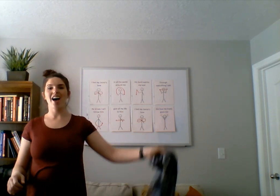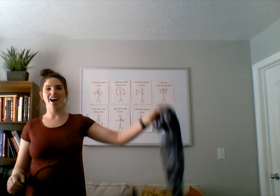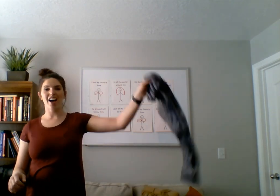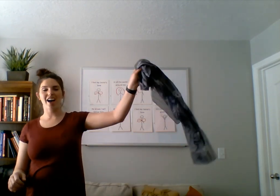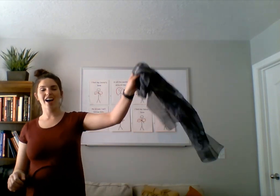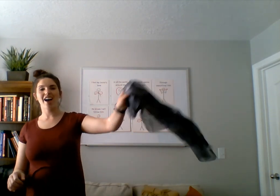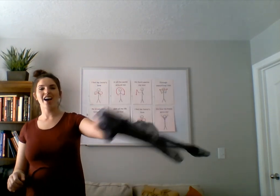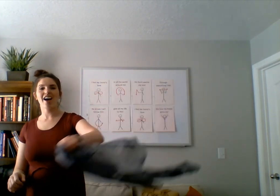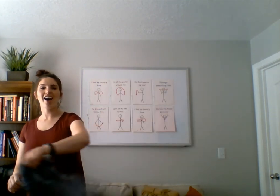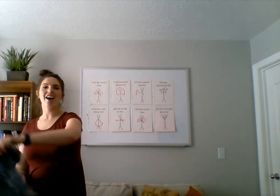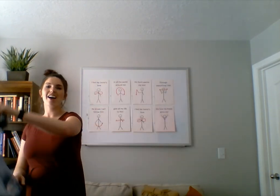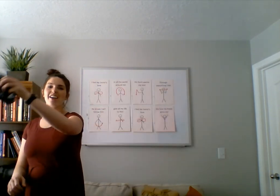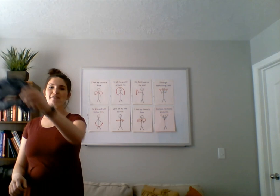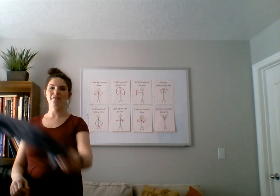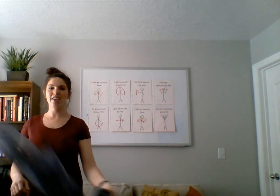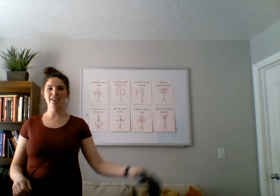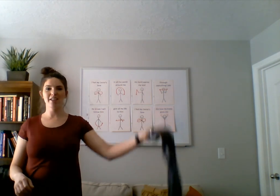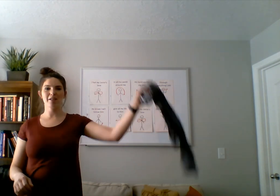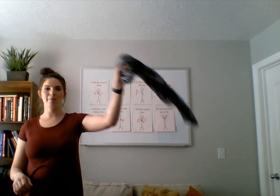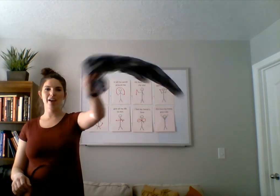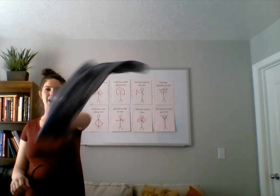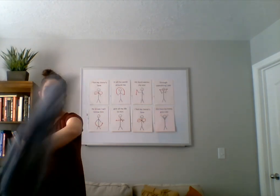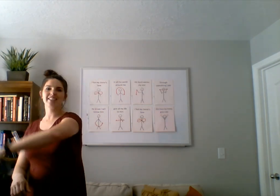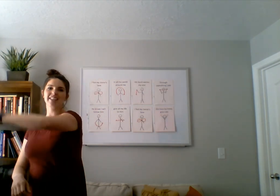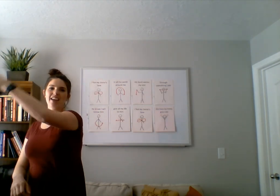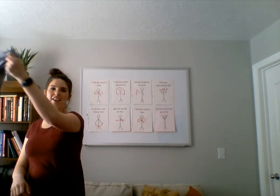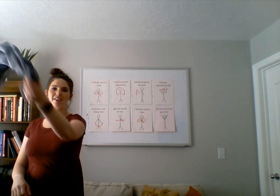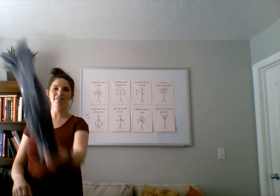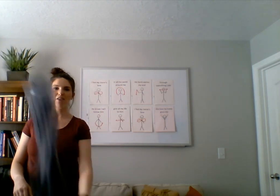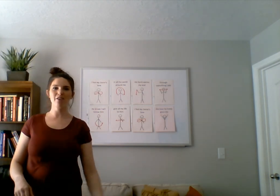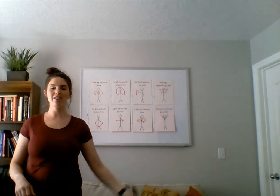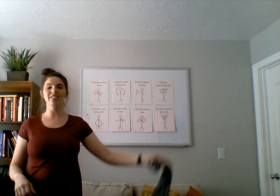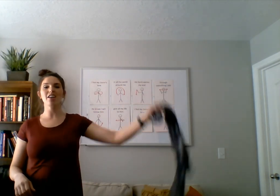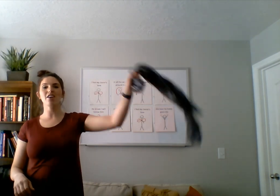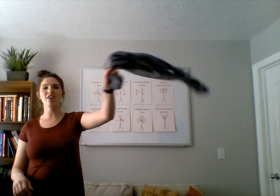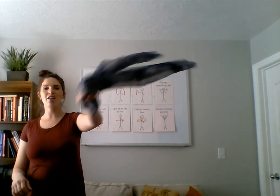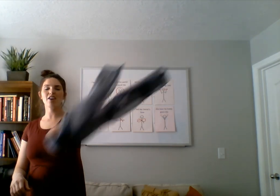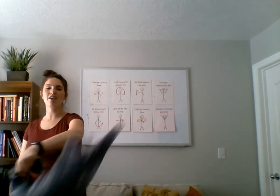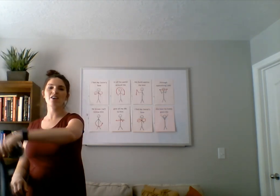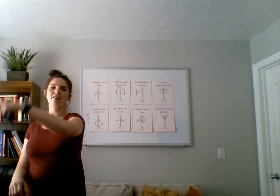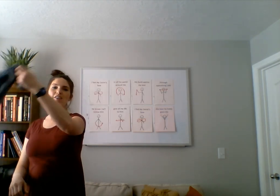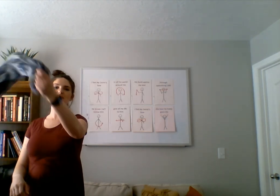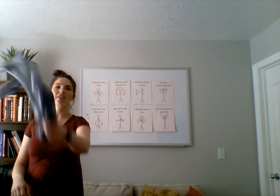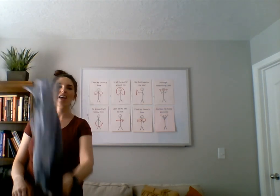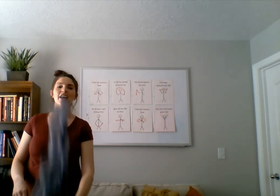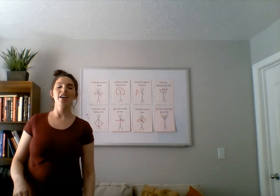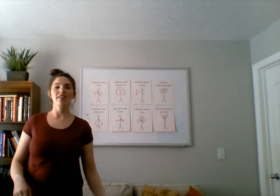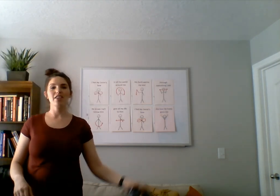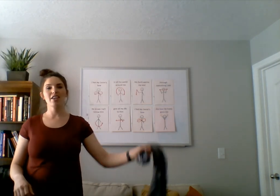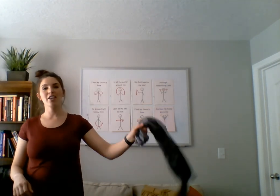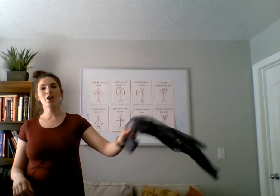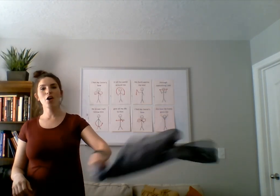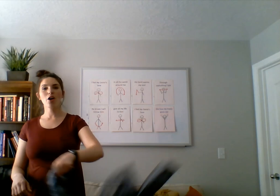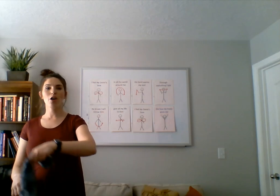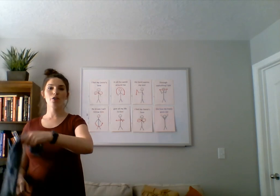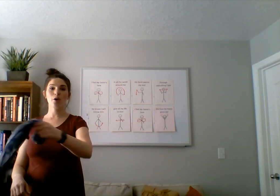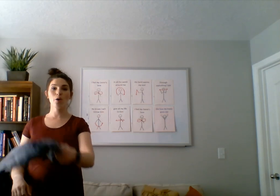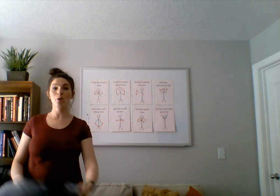I feel my Savior's love in all the